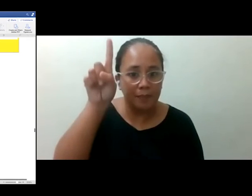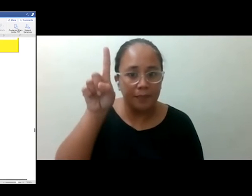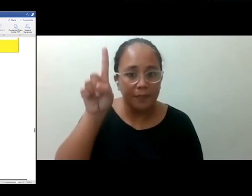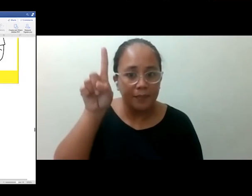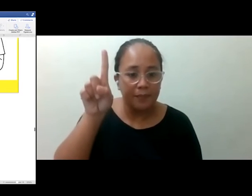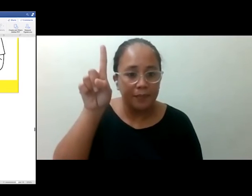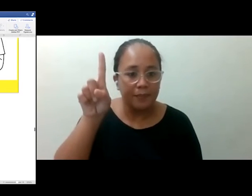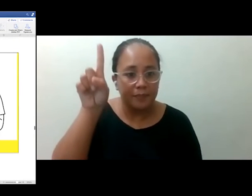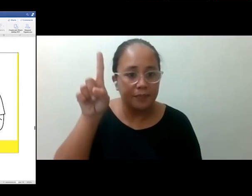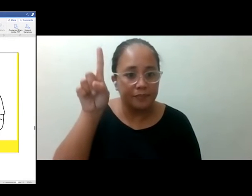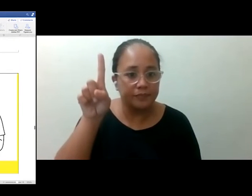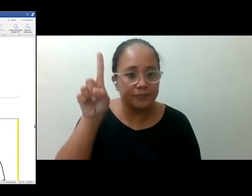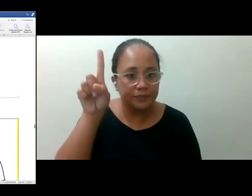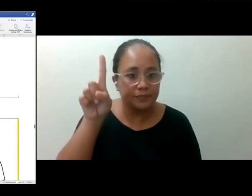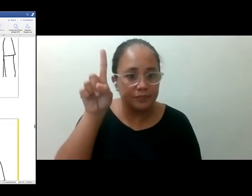up,